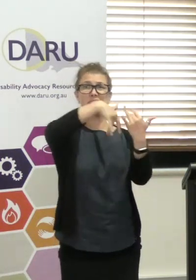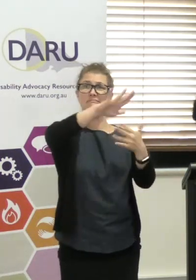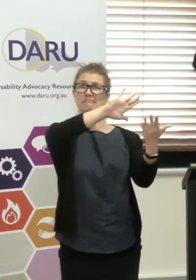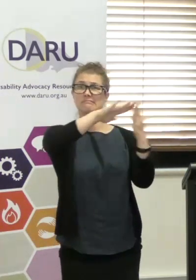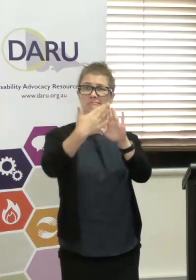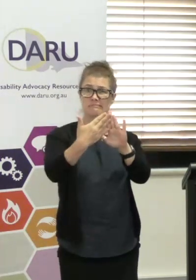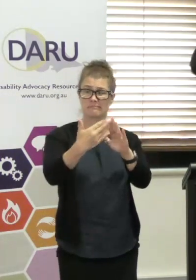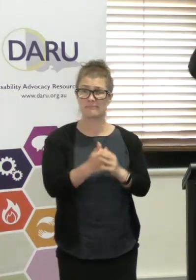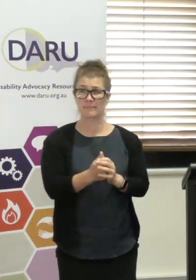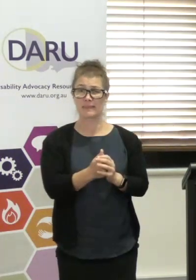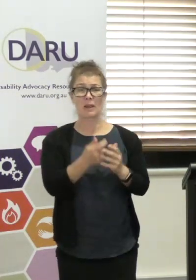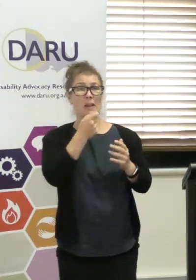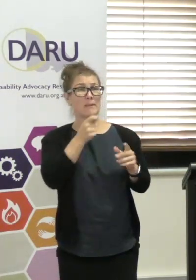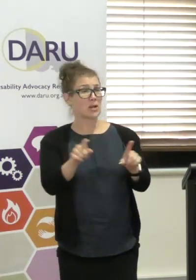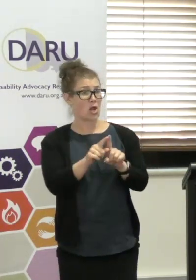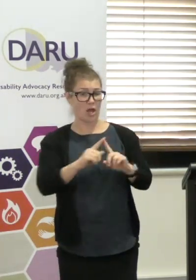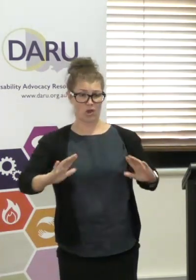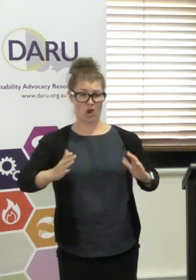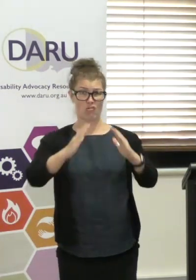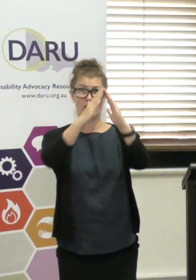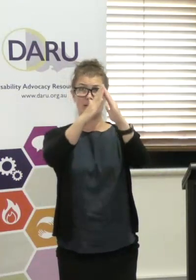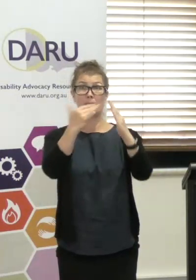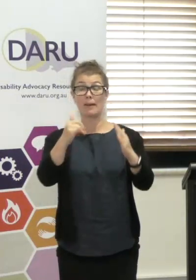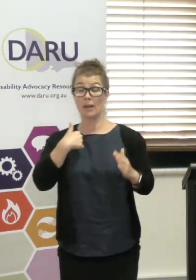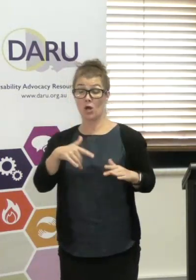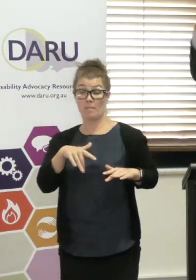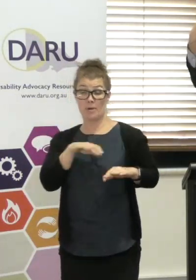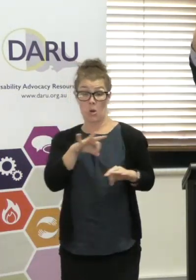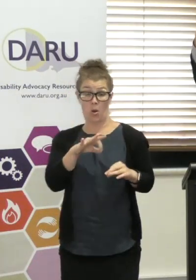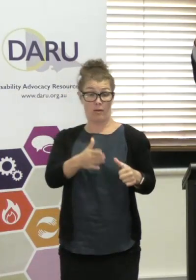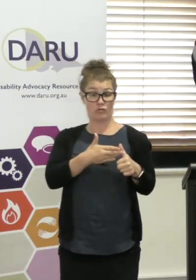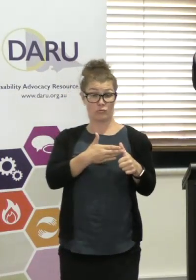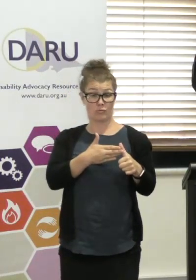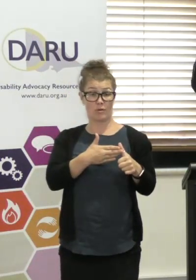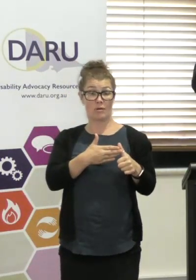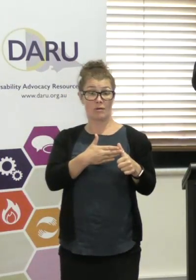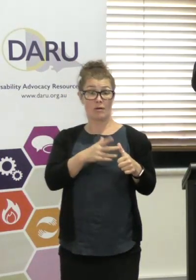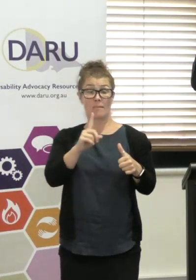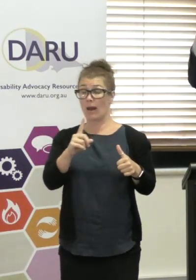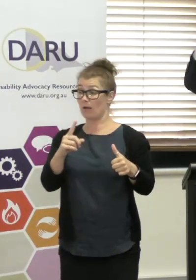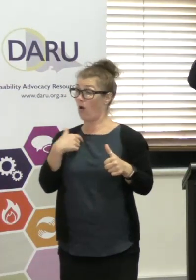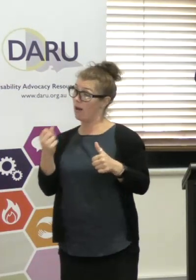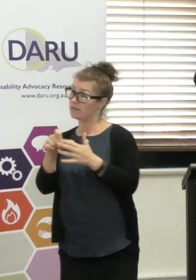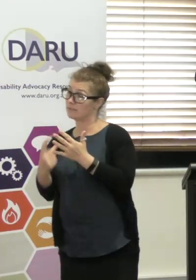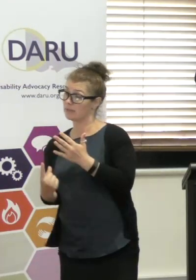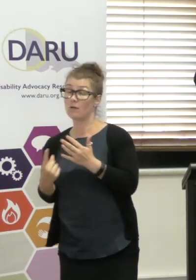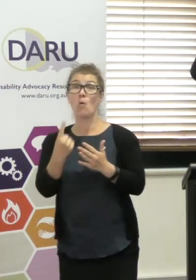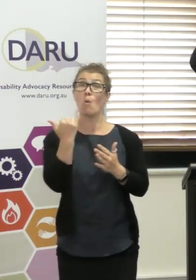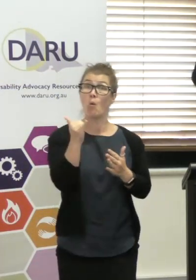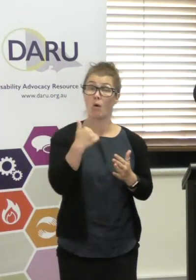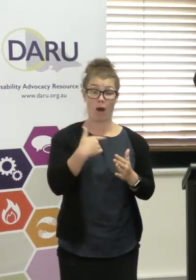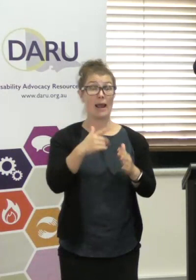hierarchy. So you might not be Aboriginal, you might not be, but what happens if you're Aboriginal and you're a person with disability? If you're either of